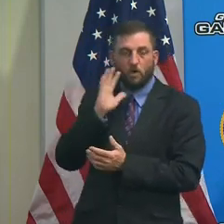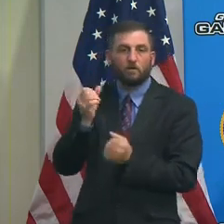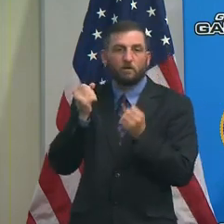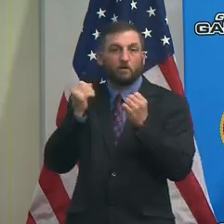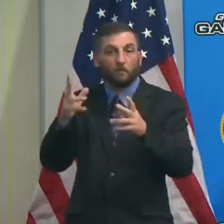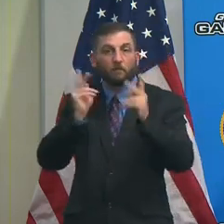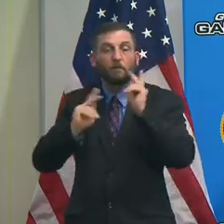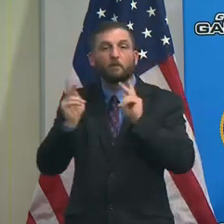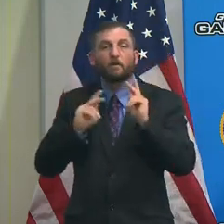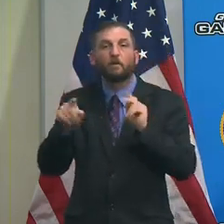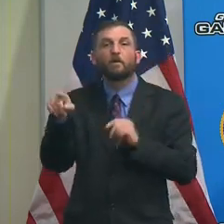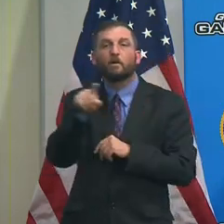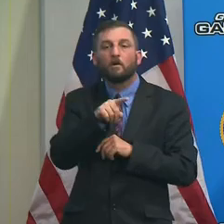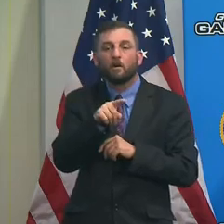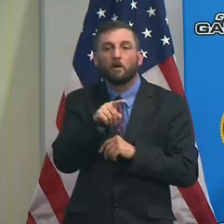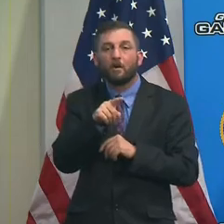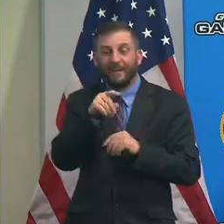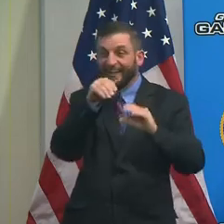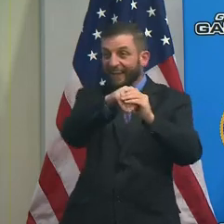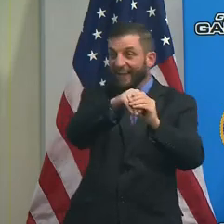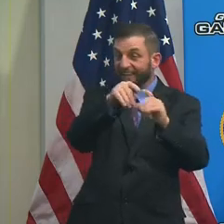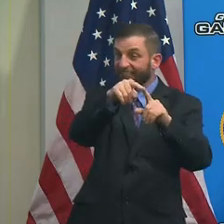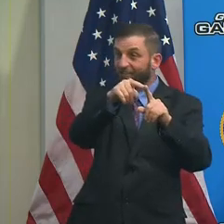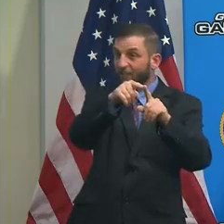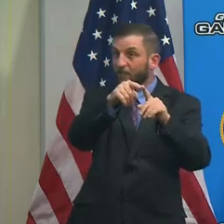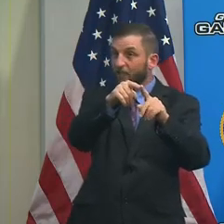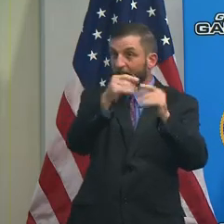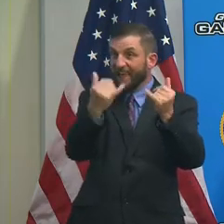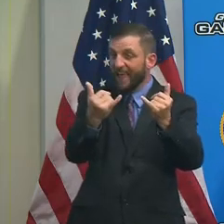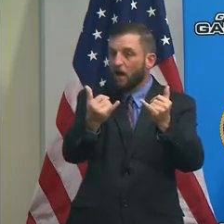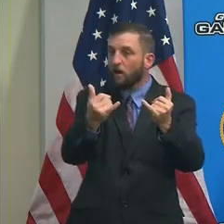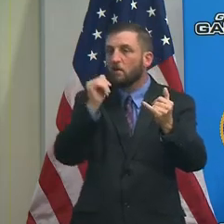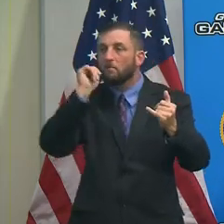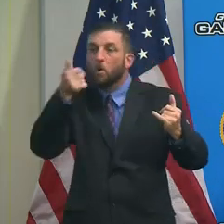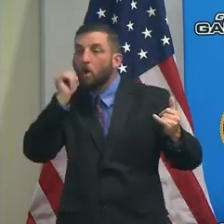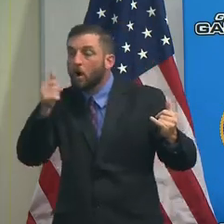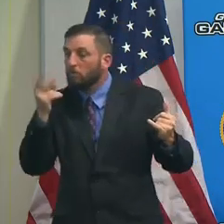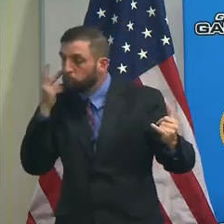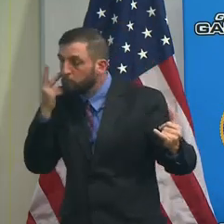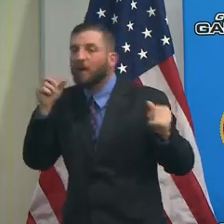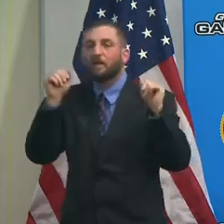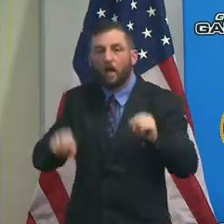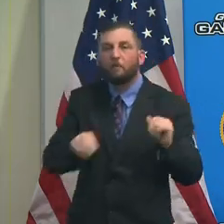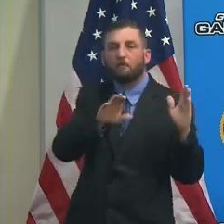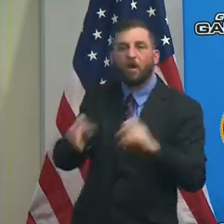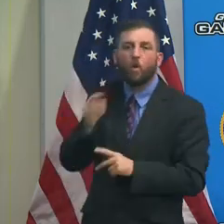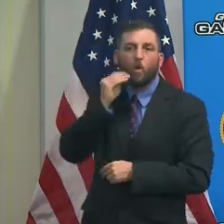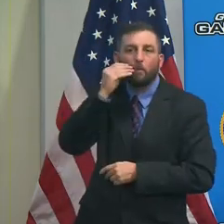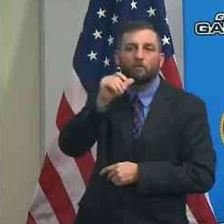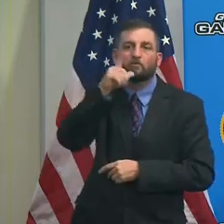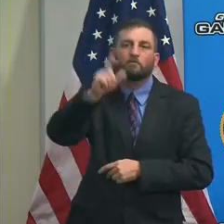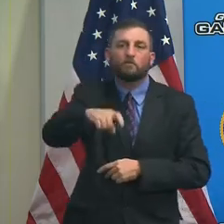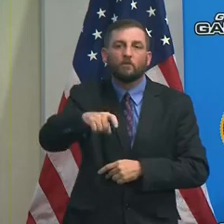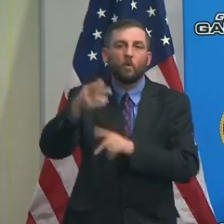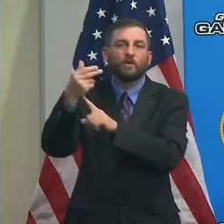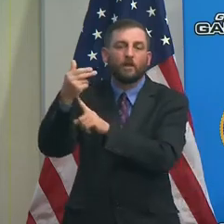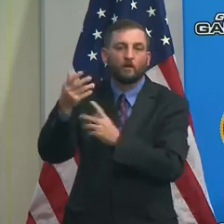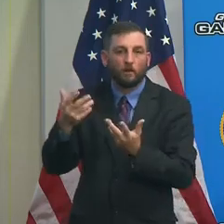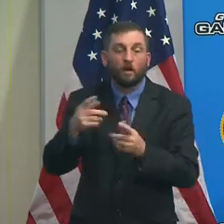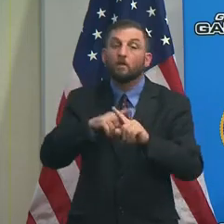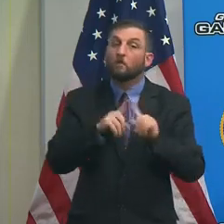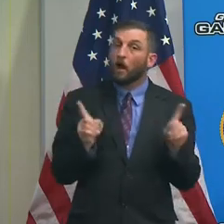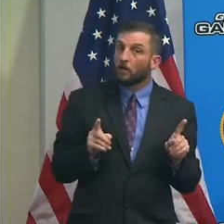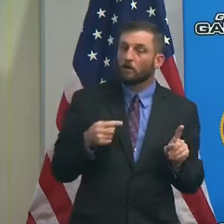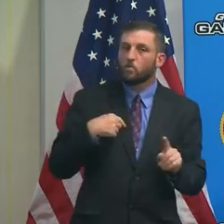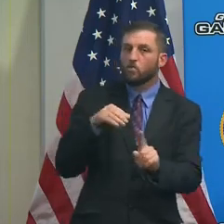these individuals who will be able to return home tomorrow, and they won't need to be in a hotel room. But I do want to remind